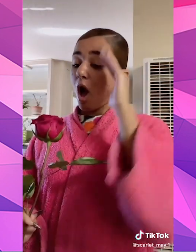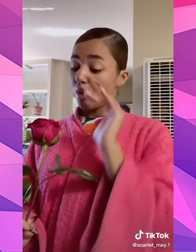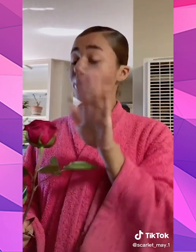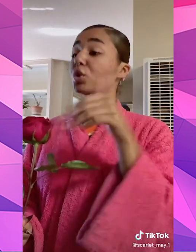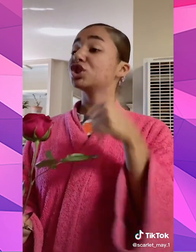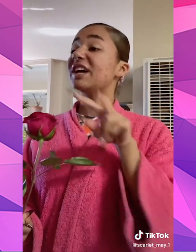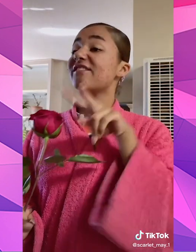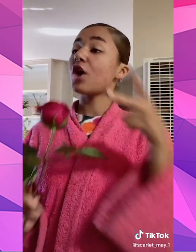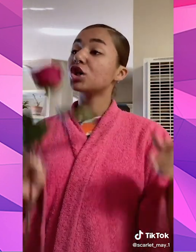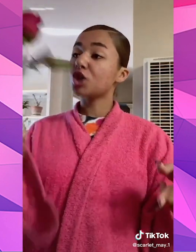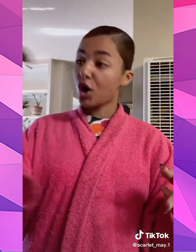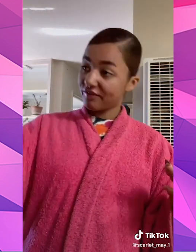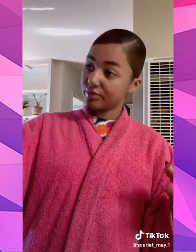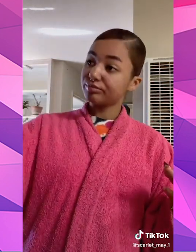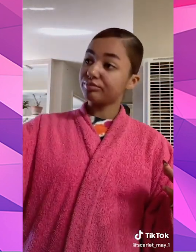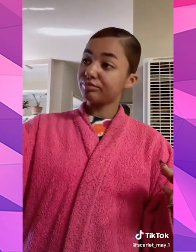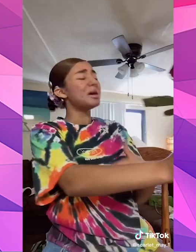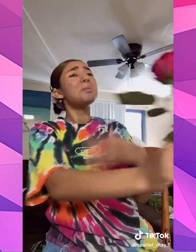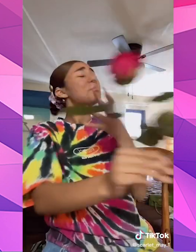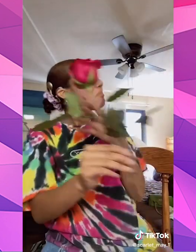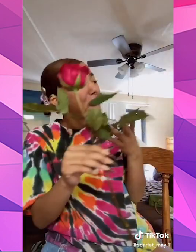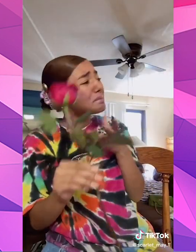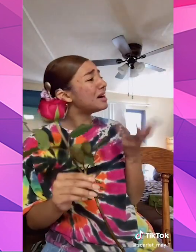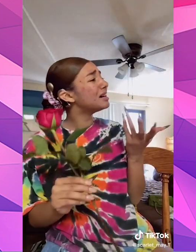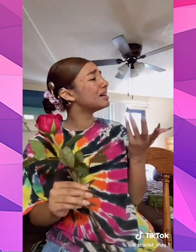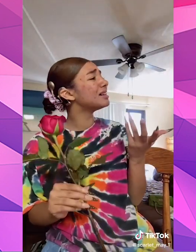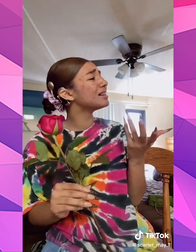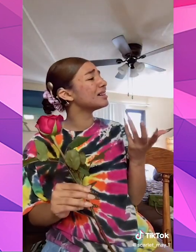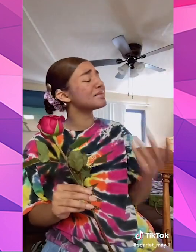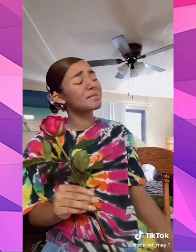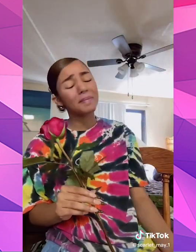I hope your shit falls off Mama